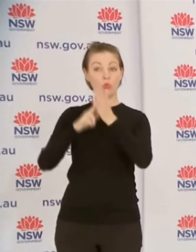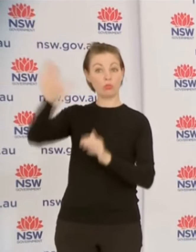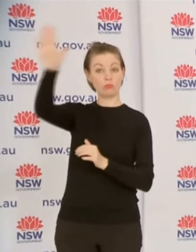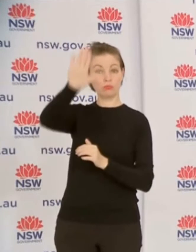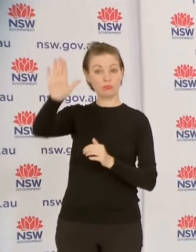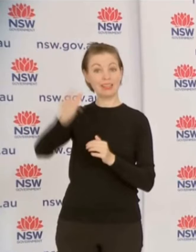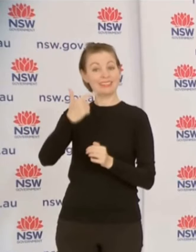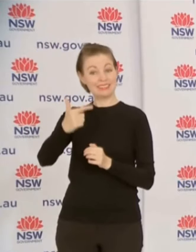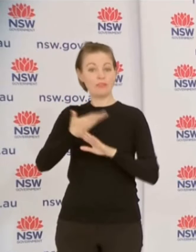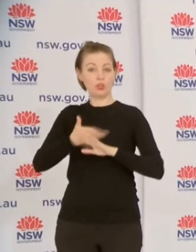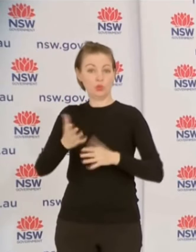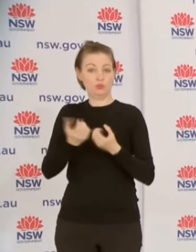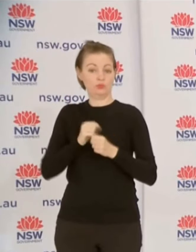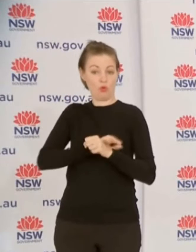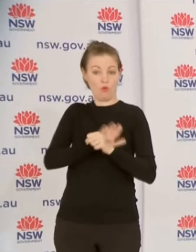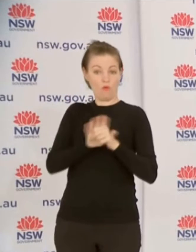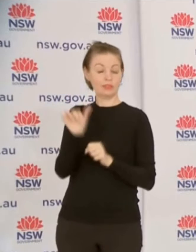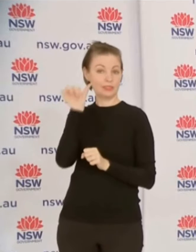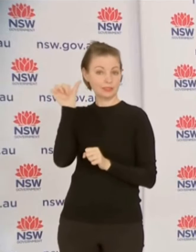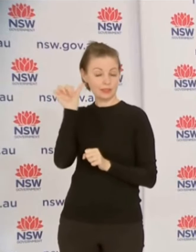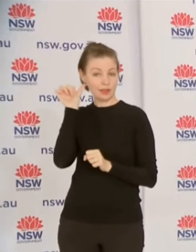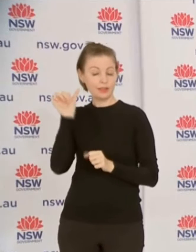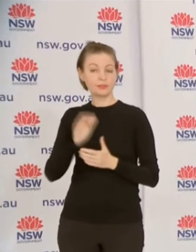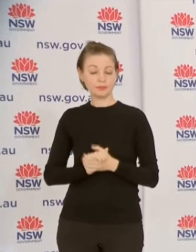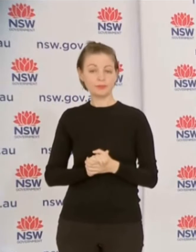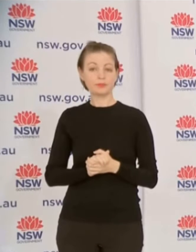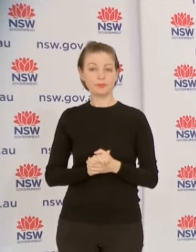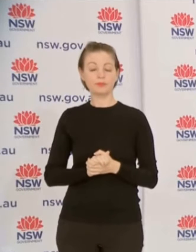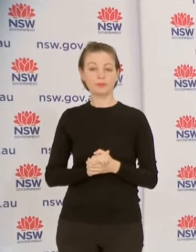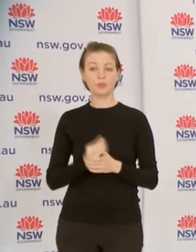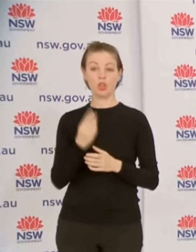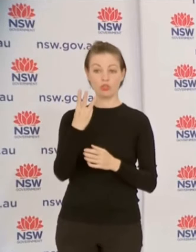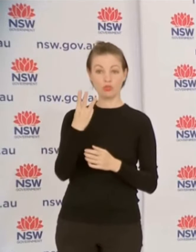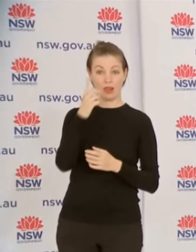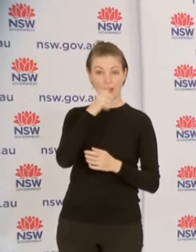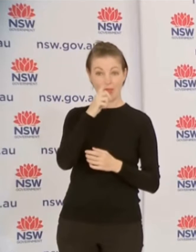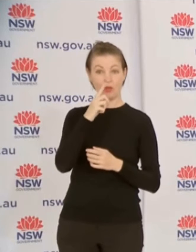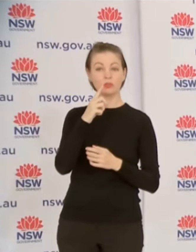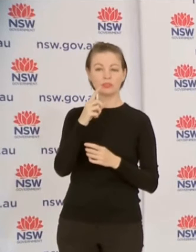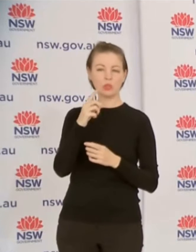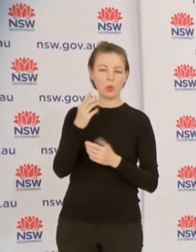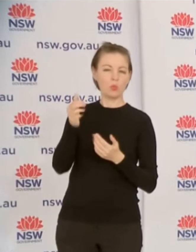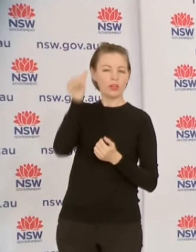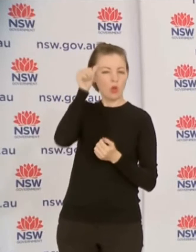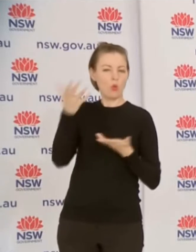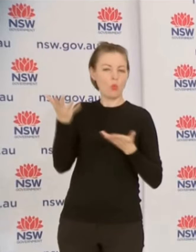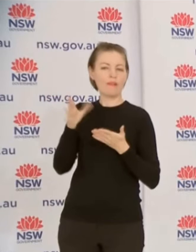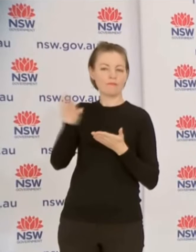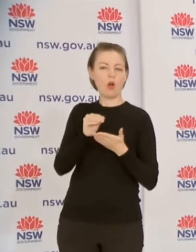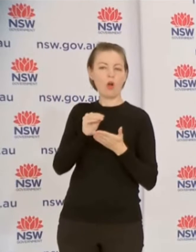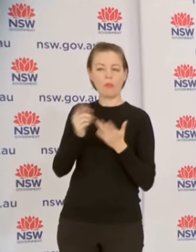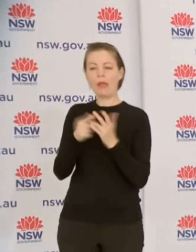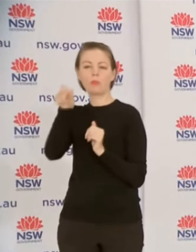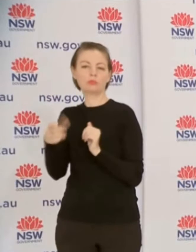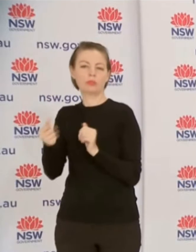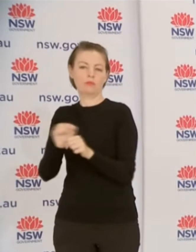cases reported in the Central Coast, 8 p.m. last night, and 3 of those are linked to a previously notifiable case,